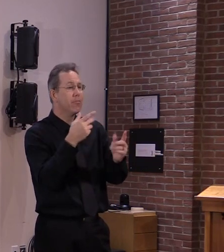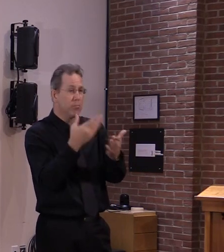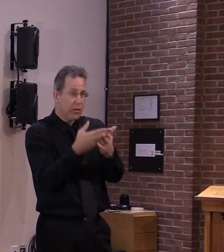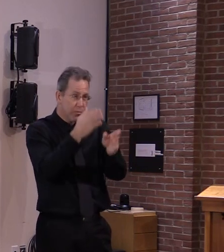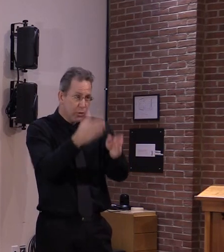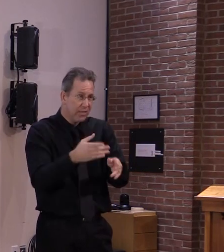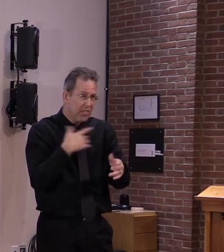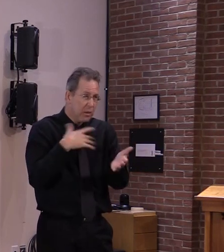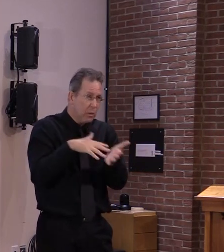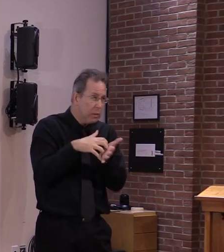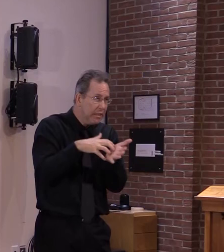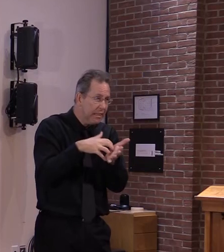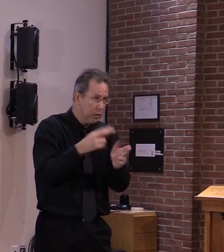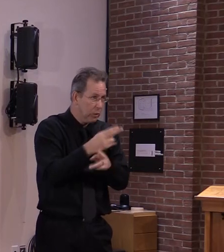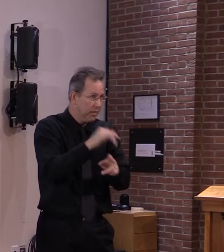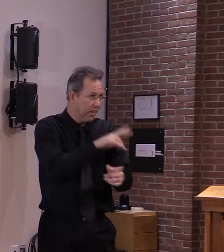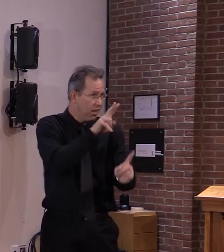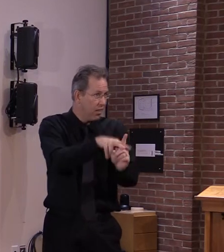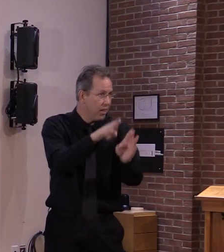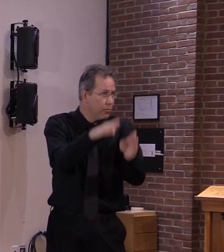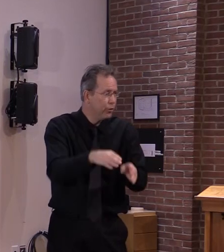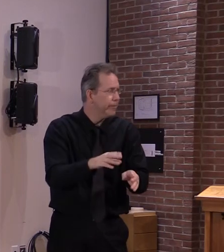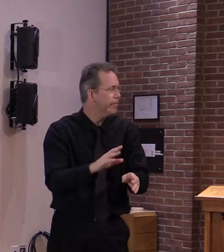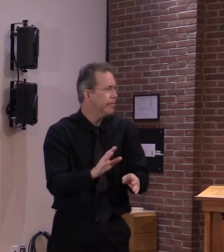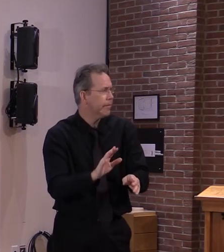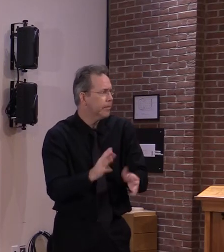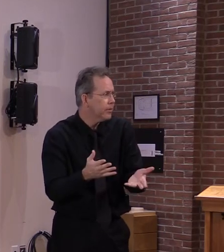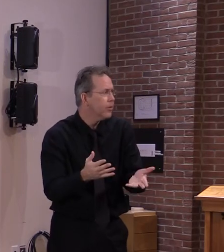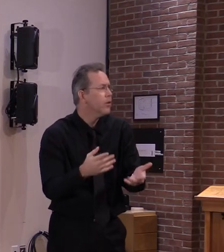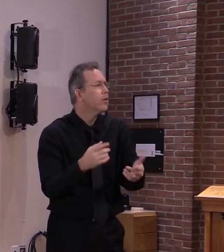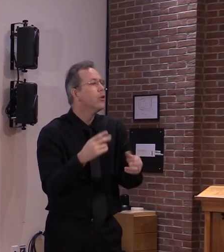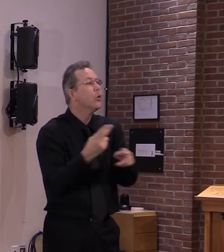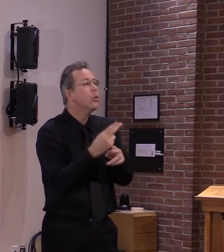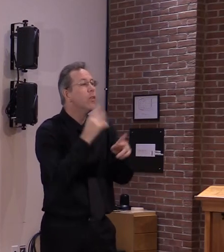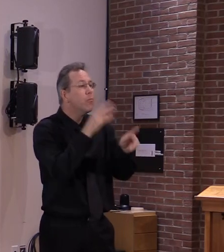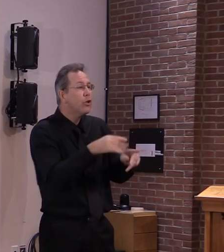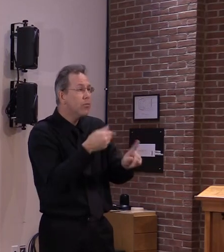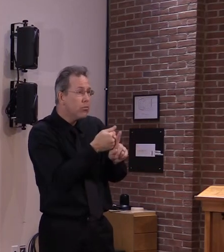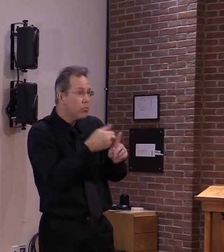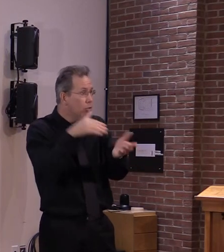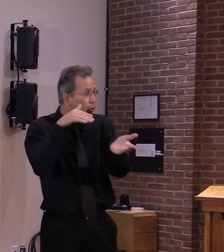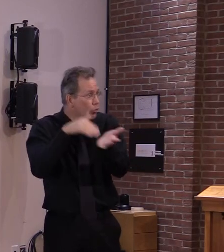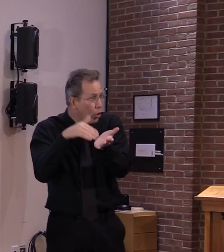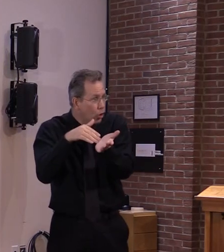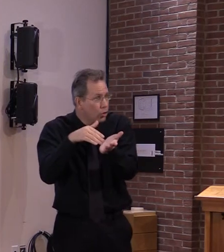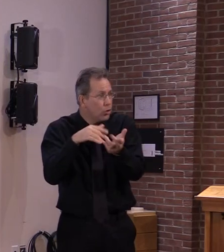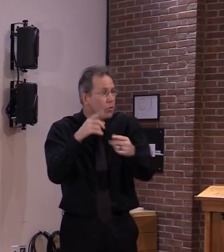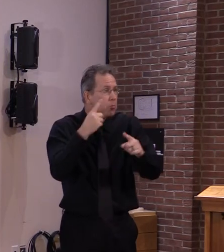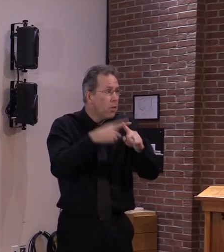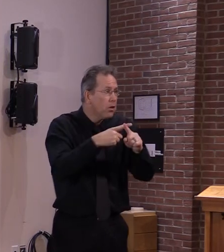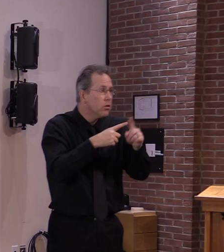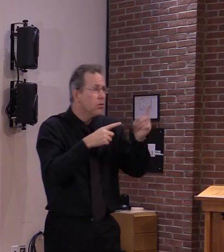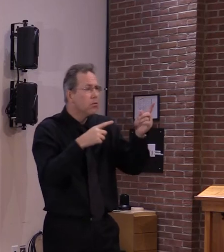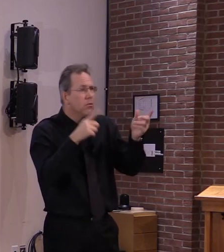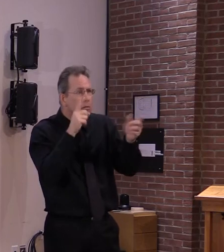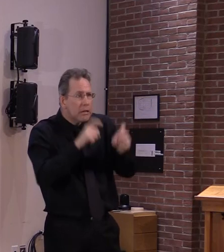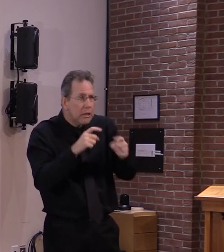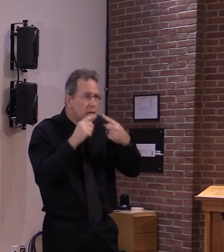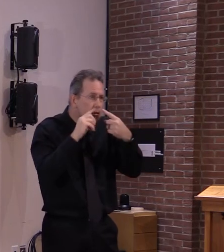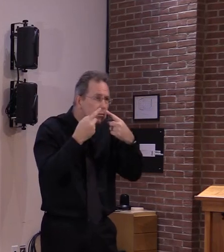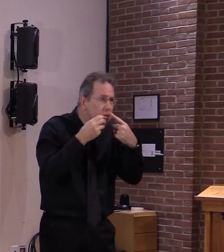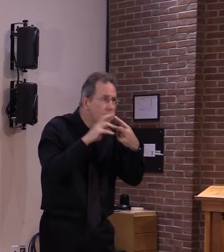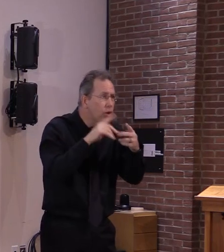left as an option use in a shared decision-making fashion, weighing the uncertain benefits and the risk